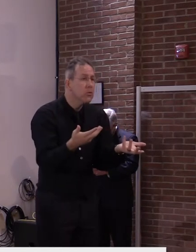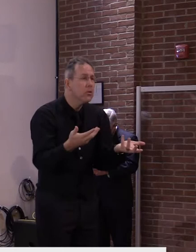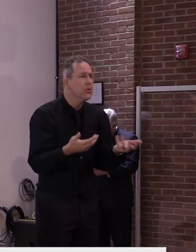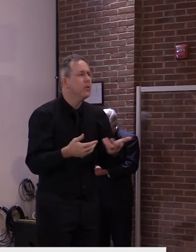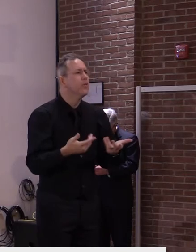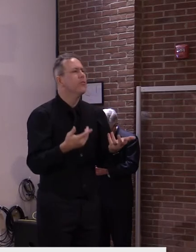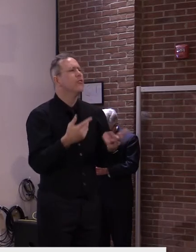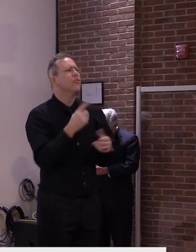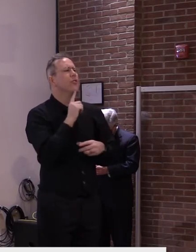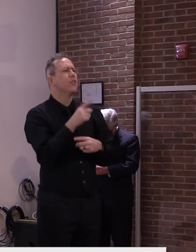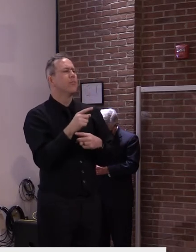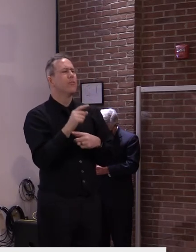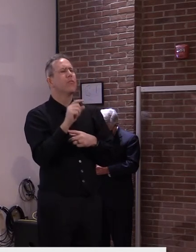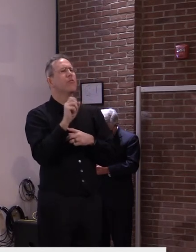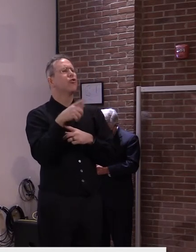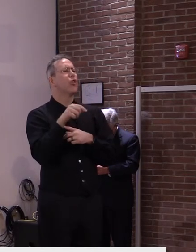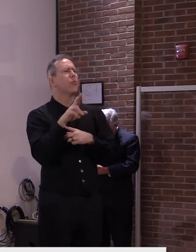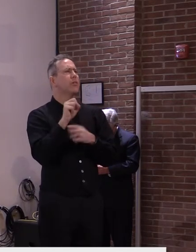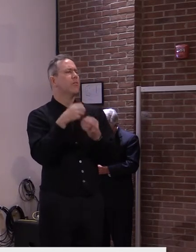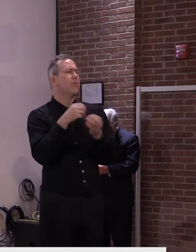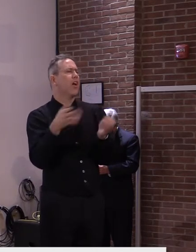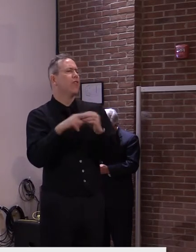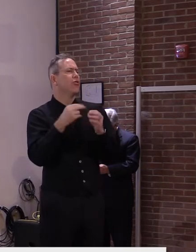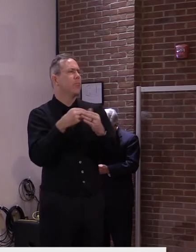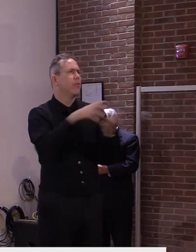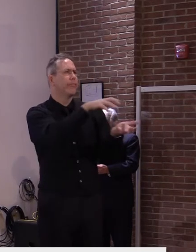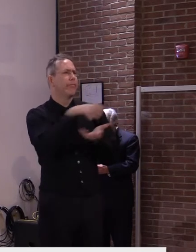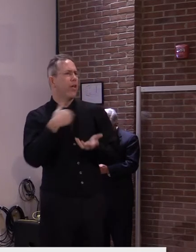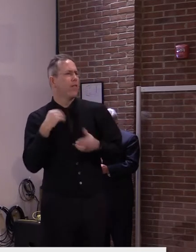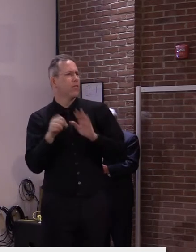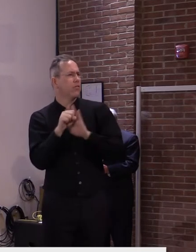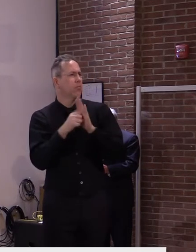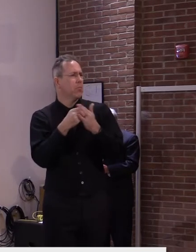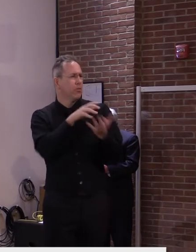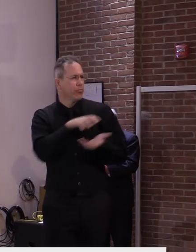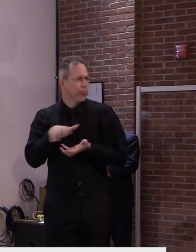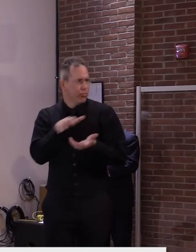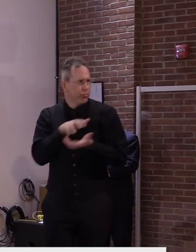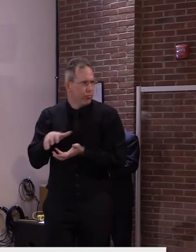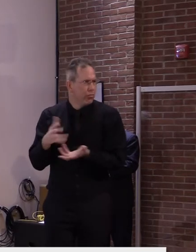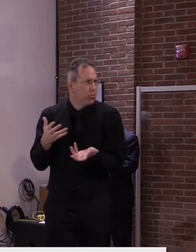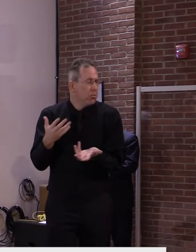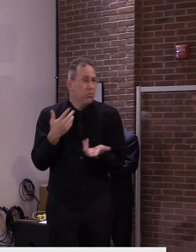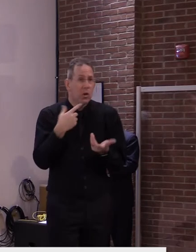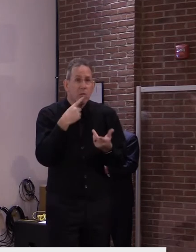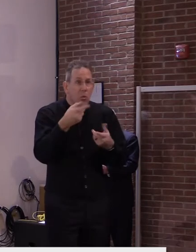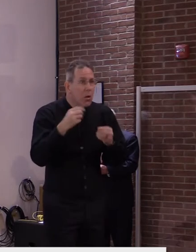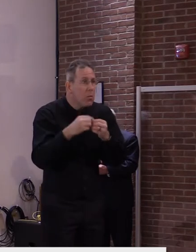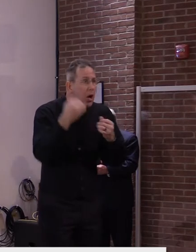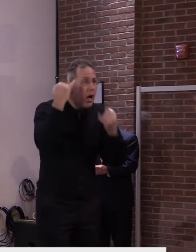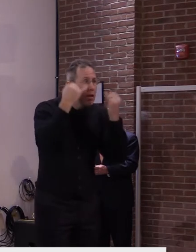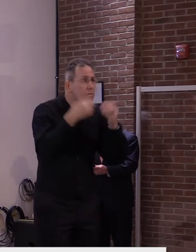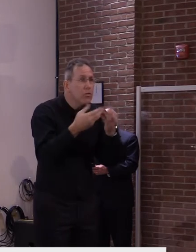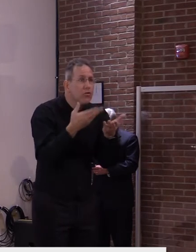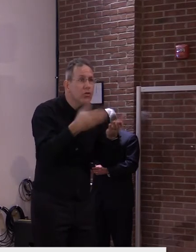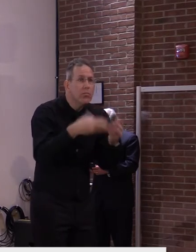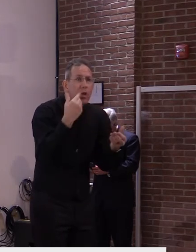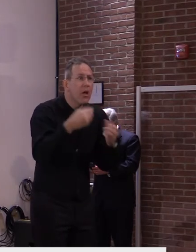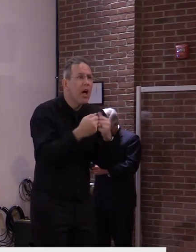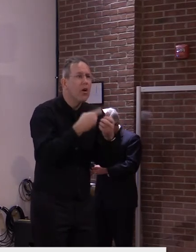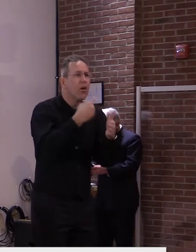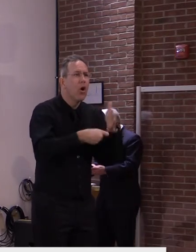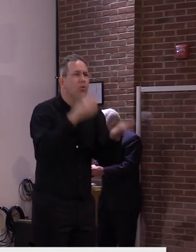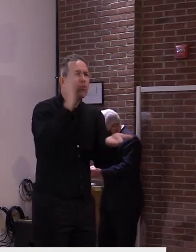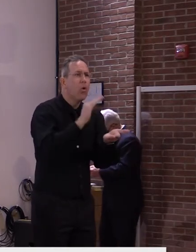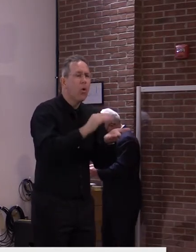about reducing the burden, reducing taxation, I'm all ears and I'm a willing participant. But in this at this